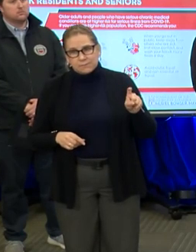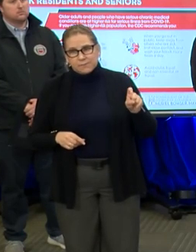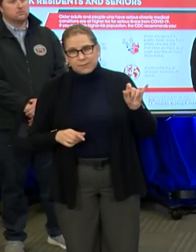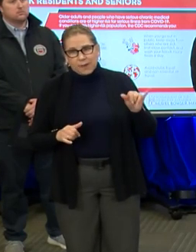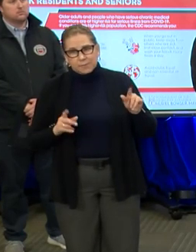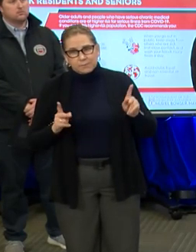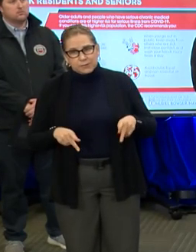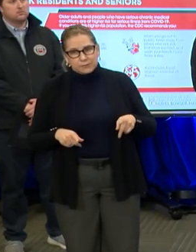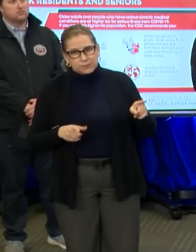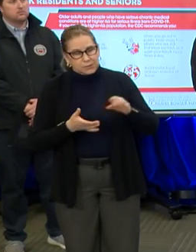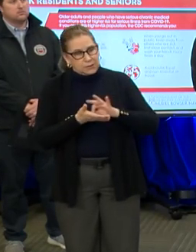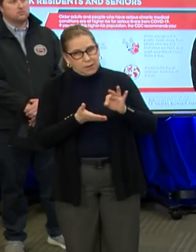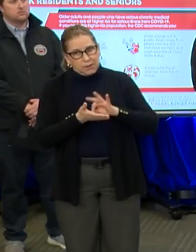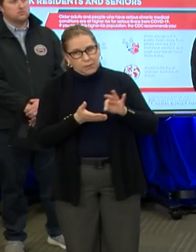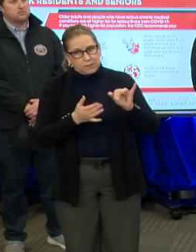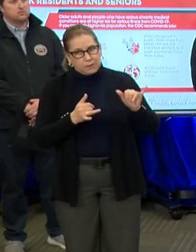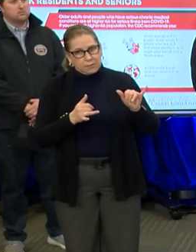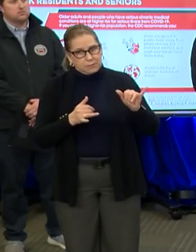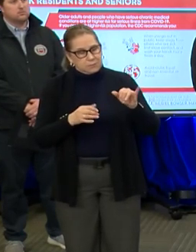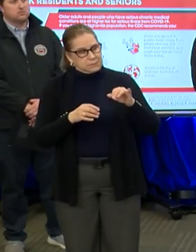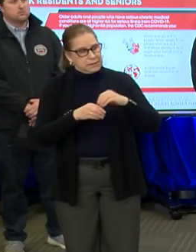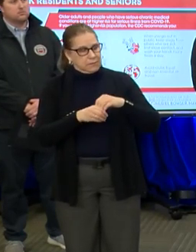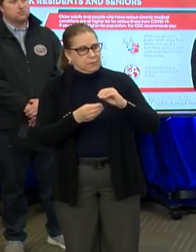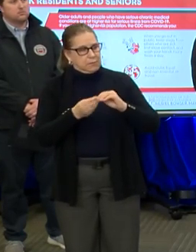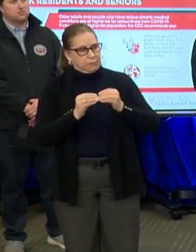his death? I cannot.